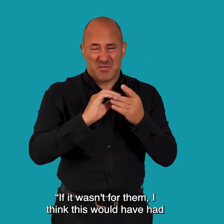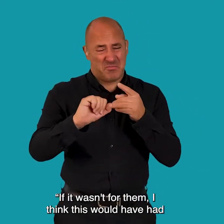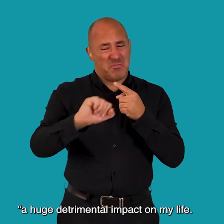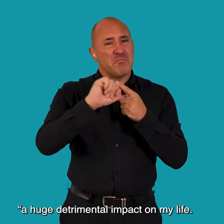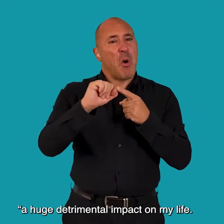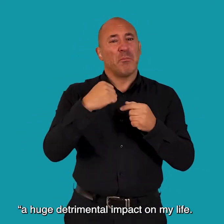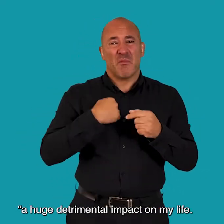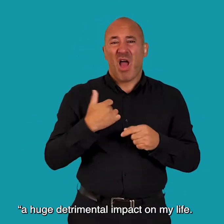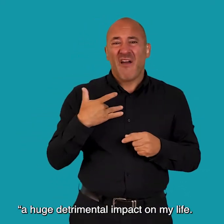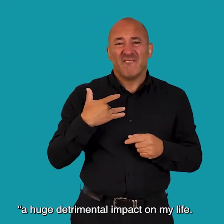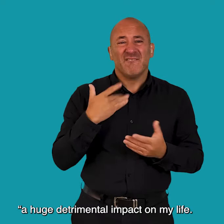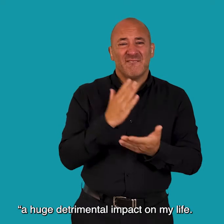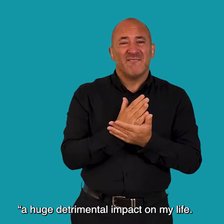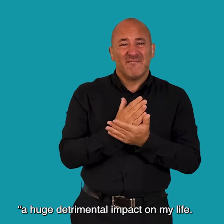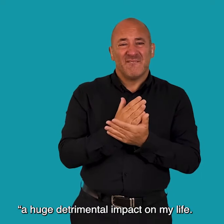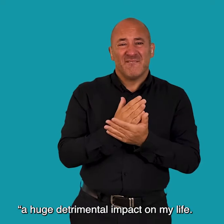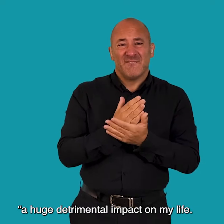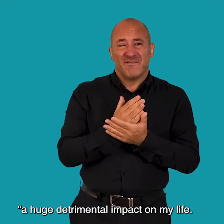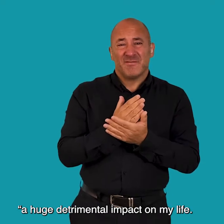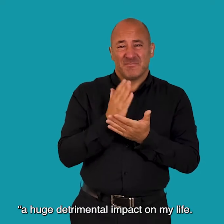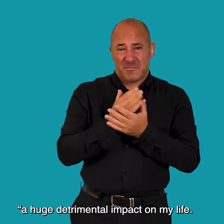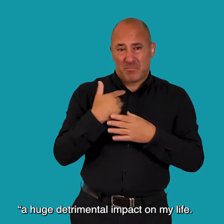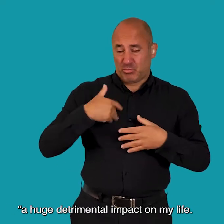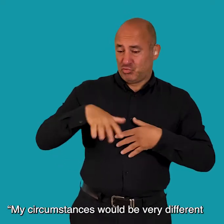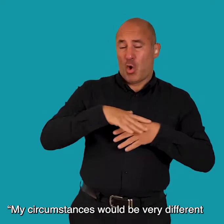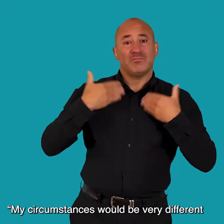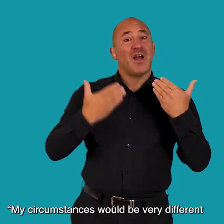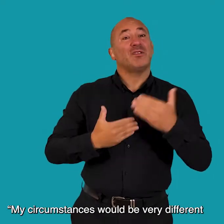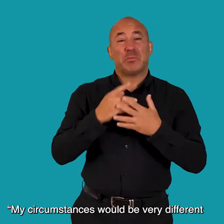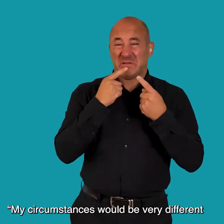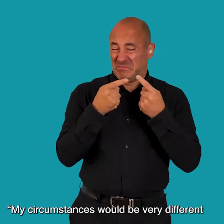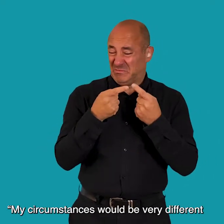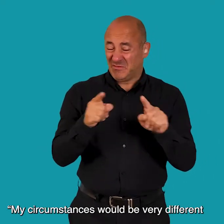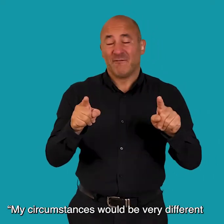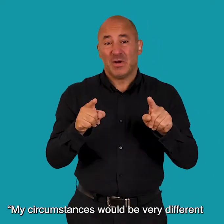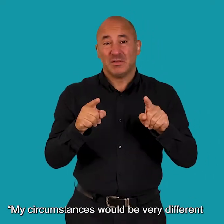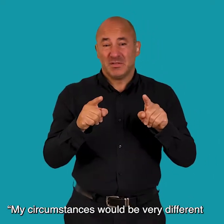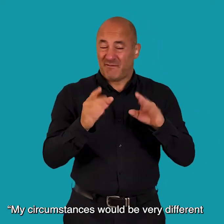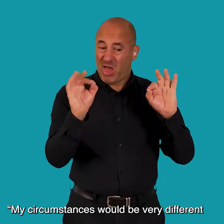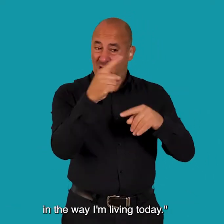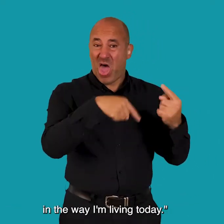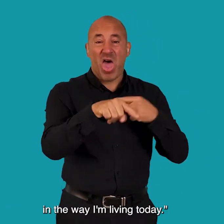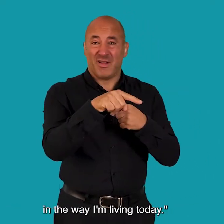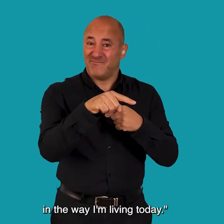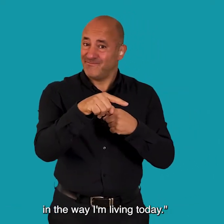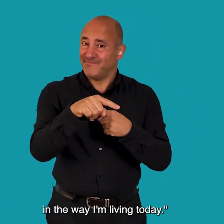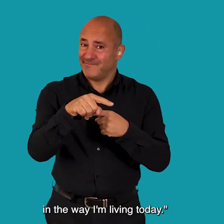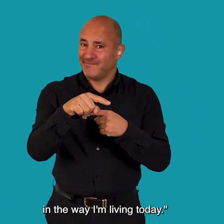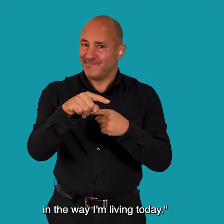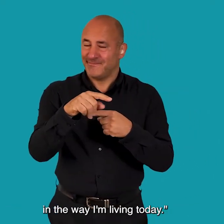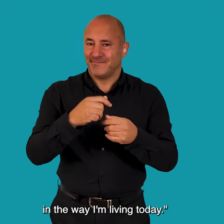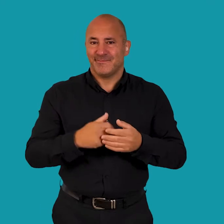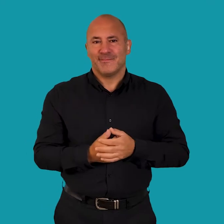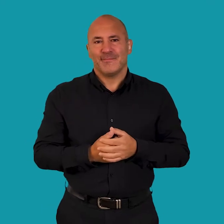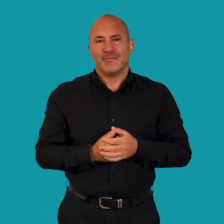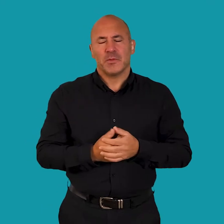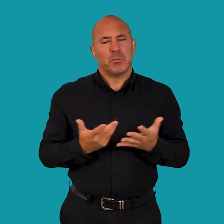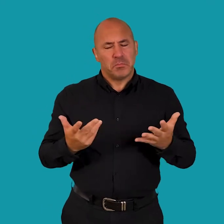a huge detrimental impact on my life. My circumstances would be very different in the way I'm living today." We